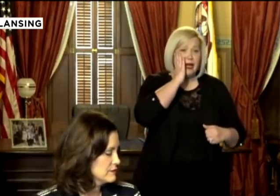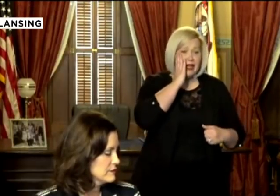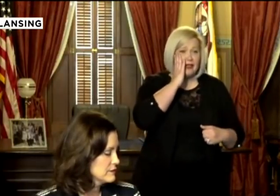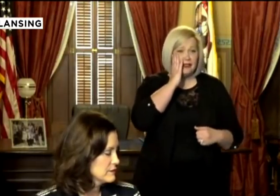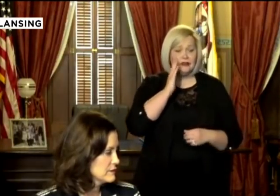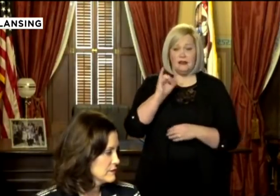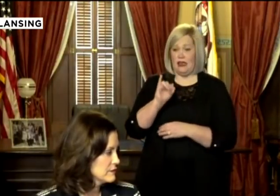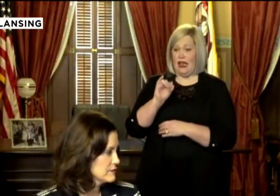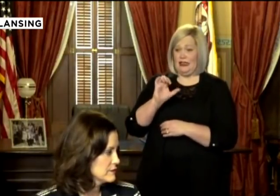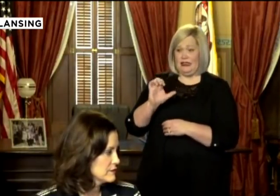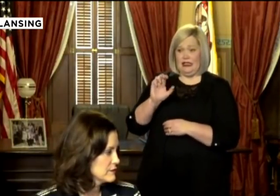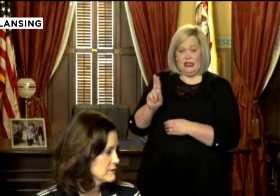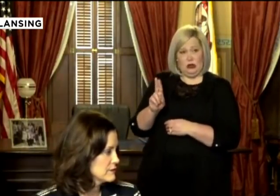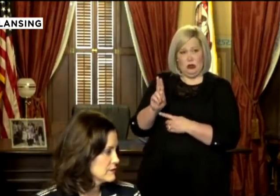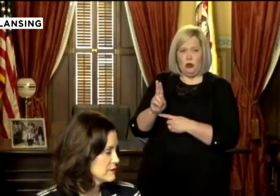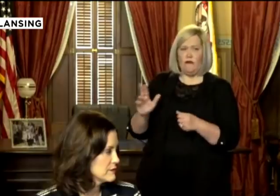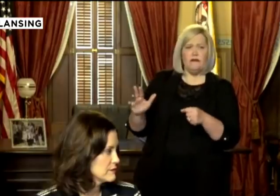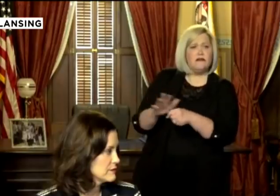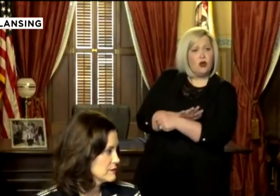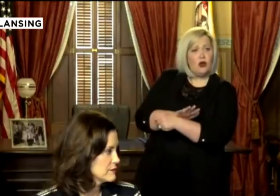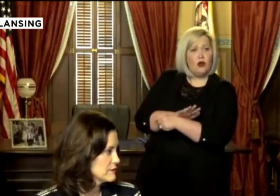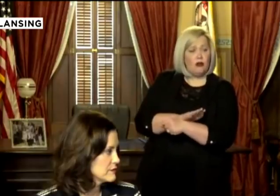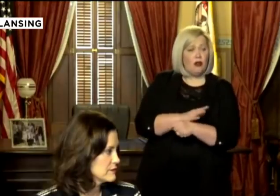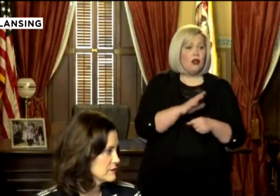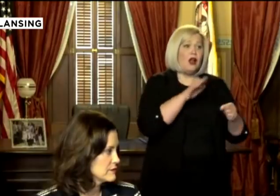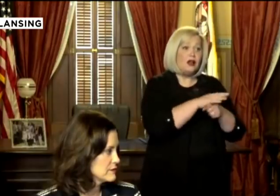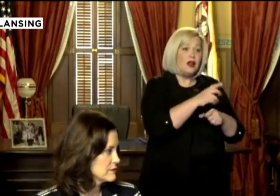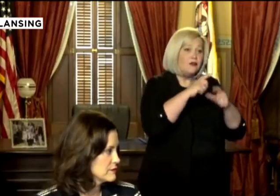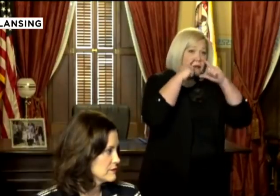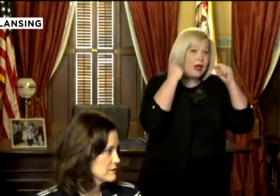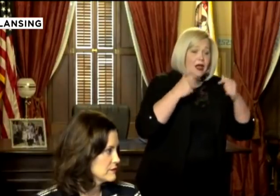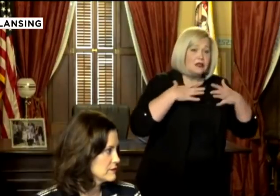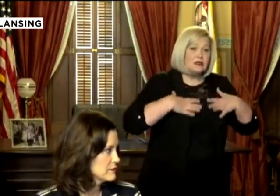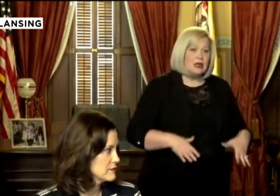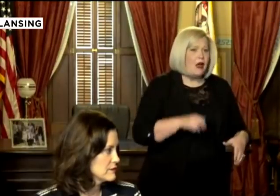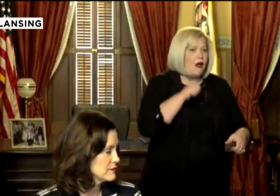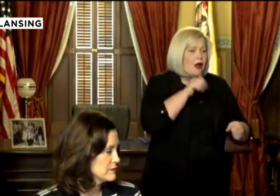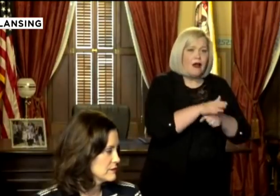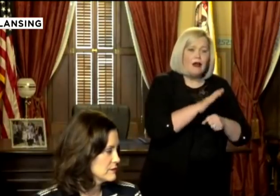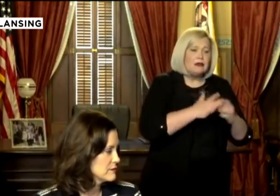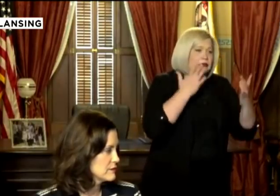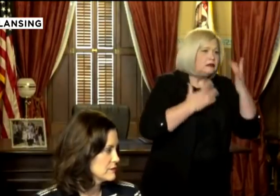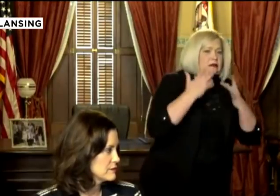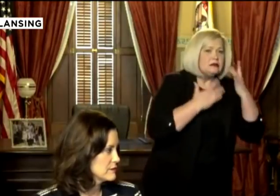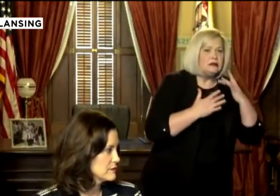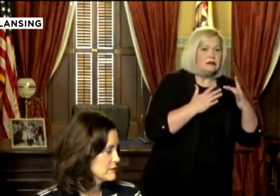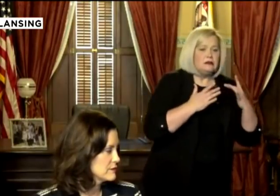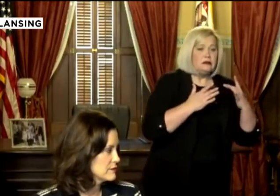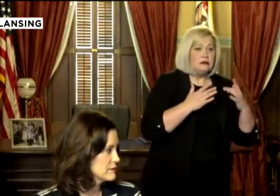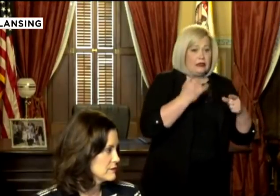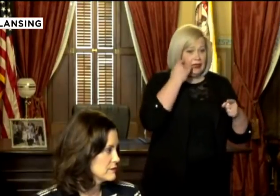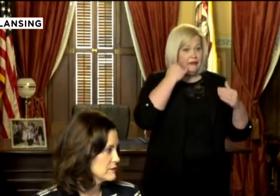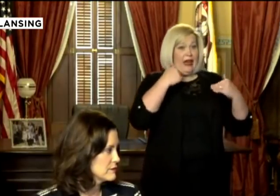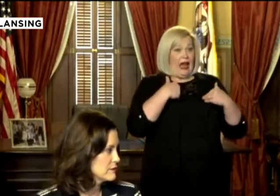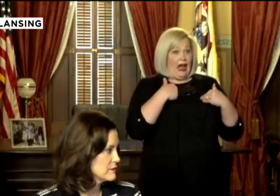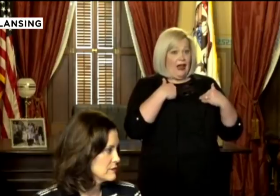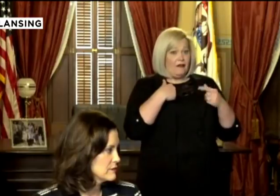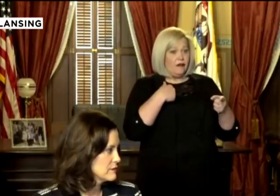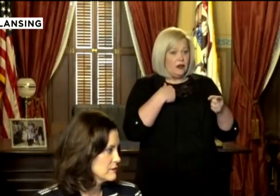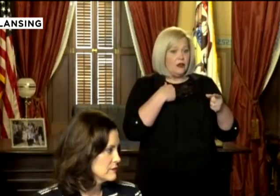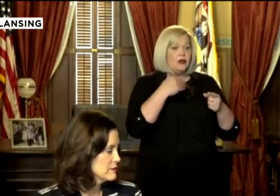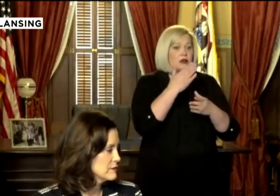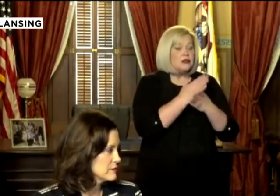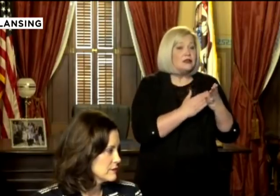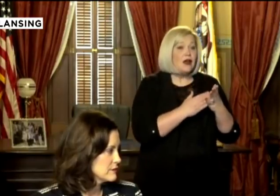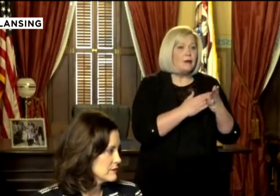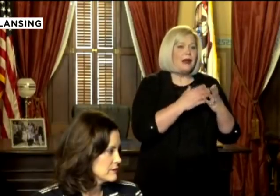are full, hospitals are running low on masks and gowns, and if they have them, some are actually needing to reuse them